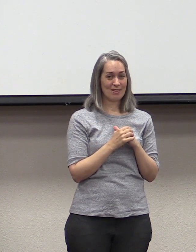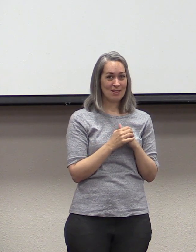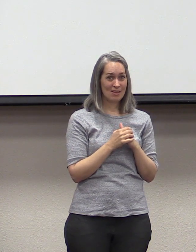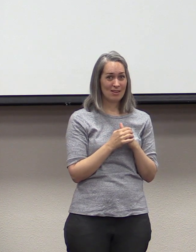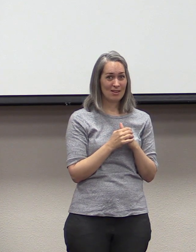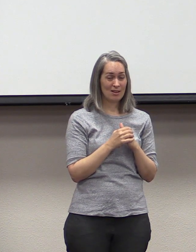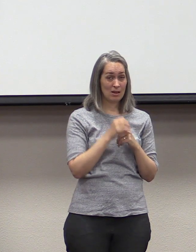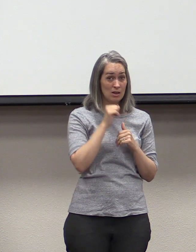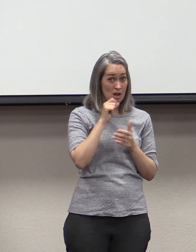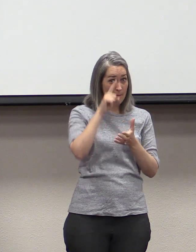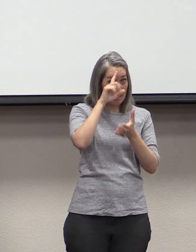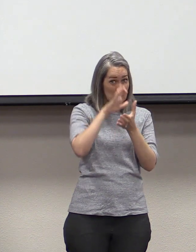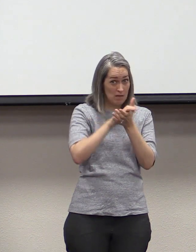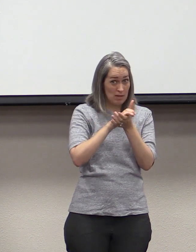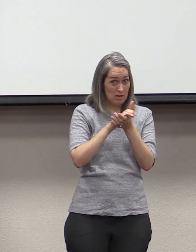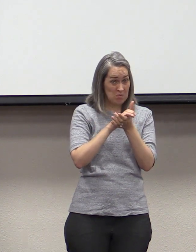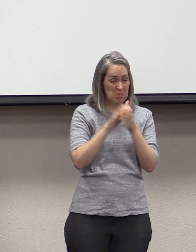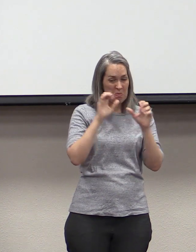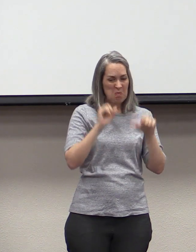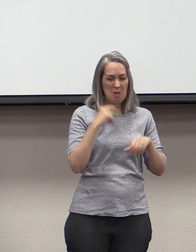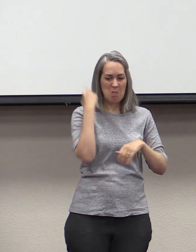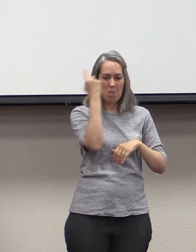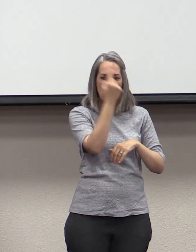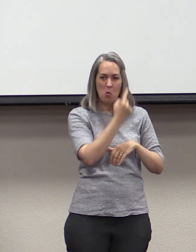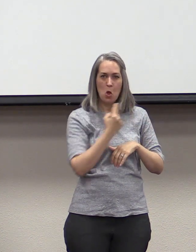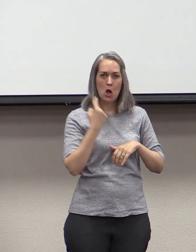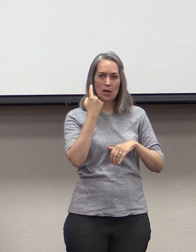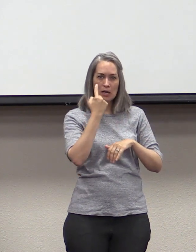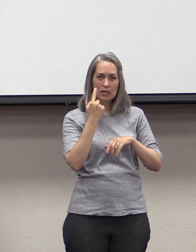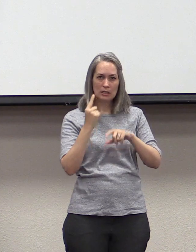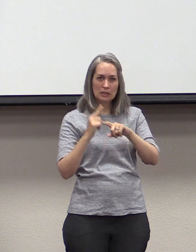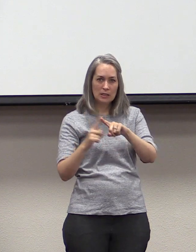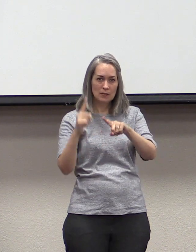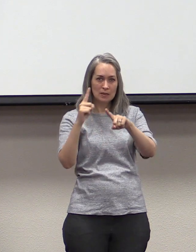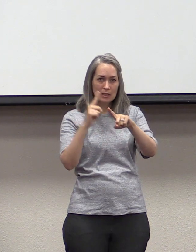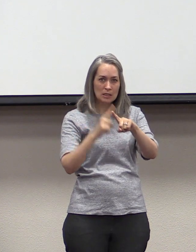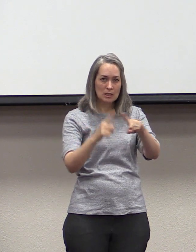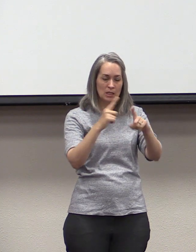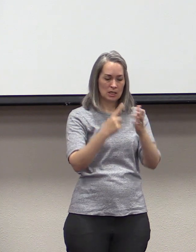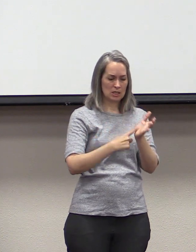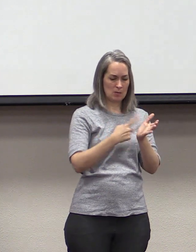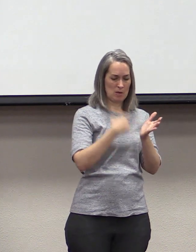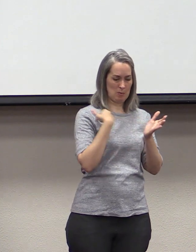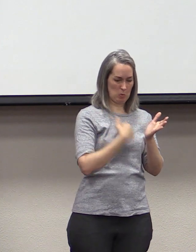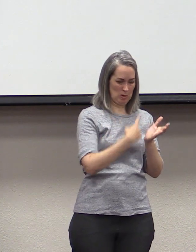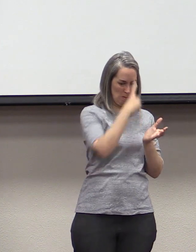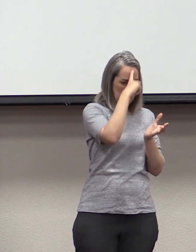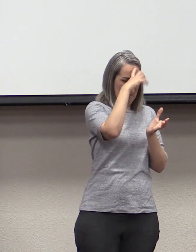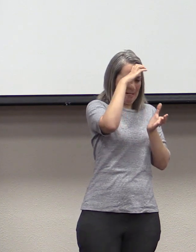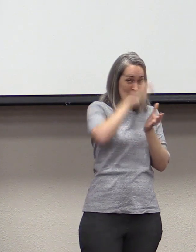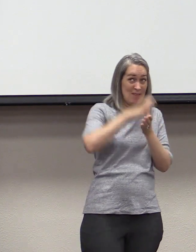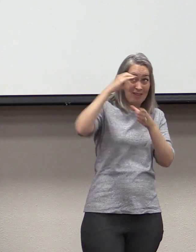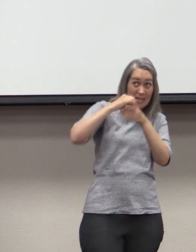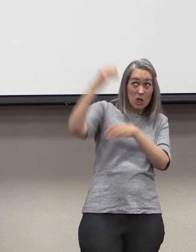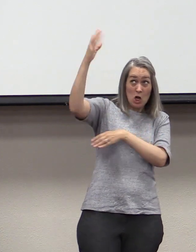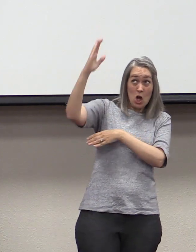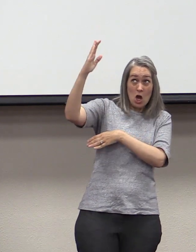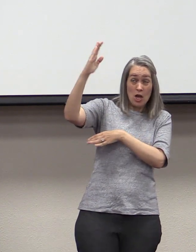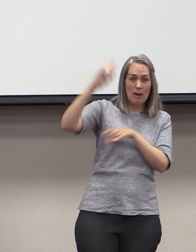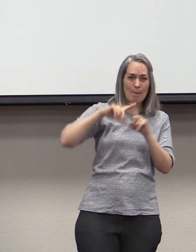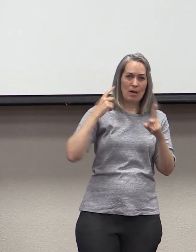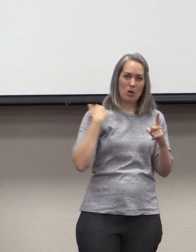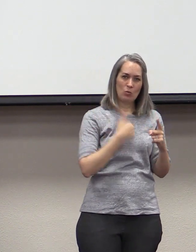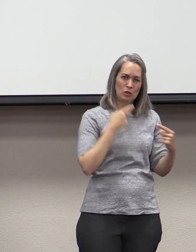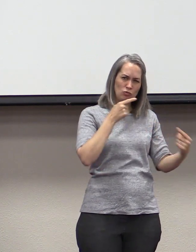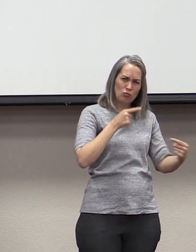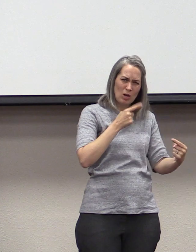Unbelief can take a lot of different forms. Sometimes we may believe in God, but we struggle